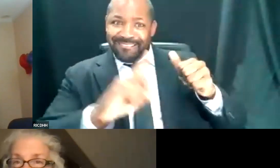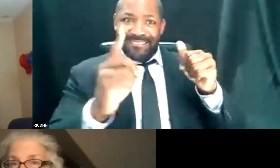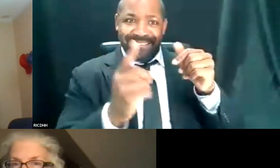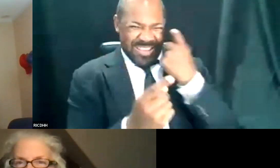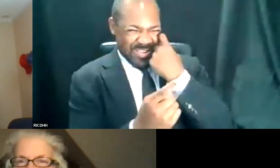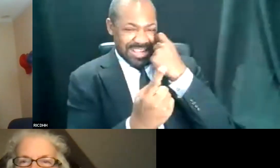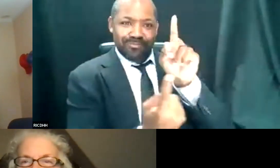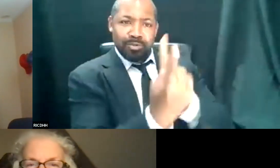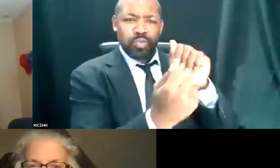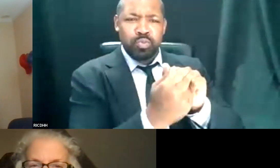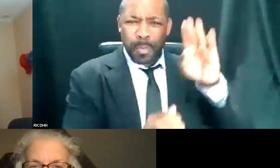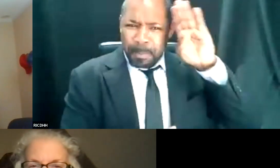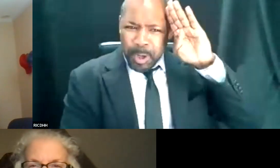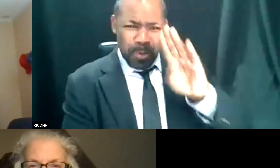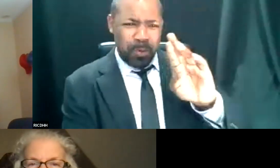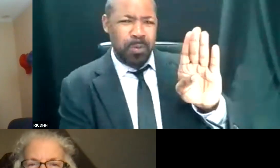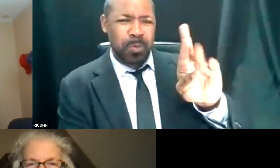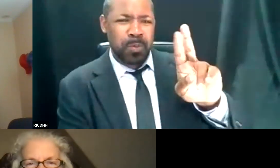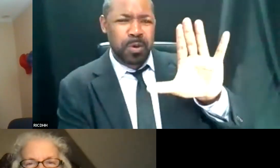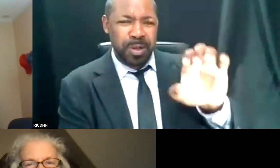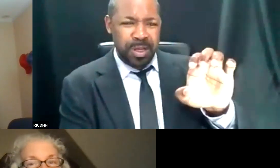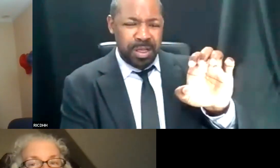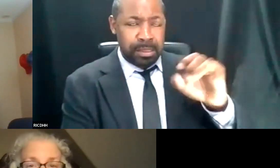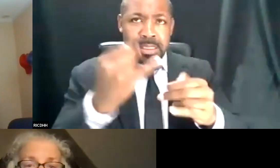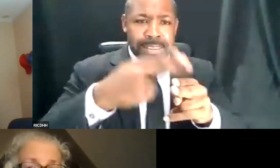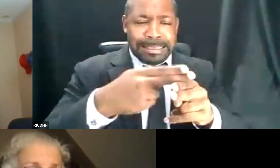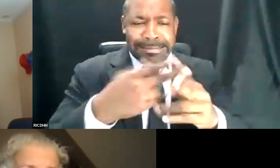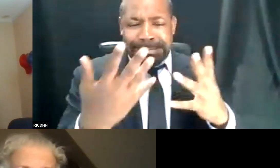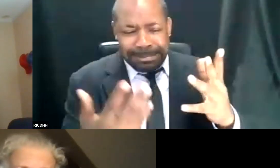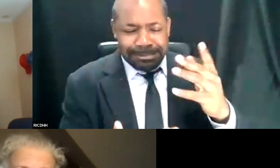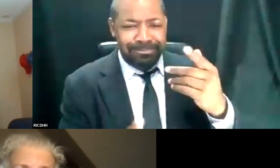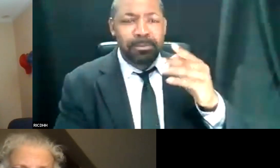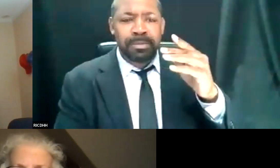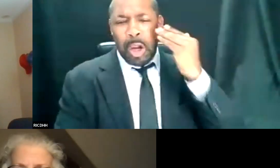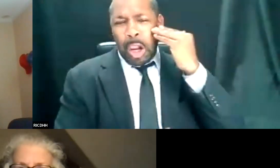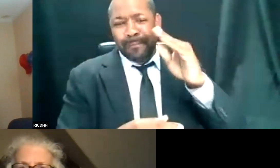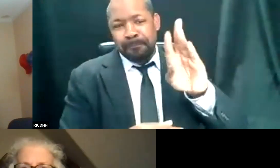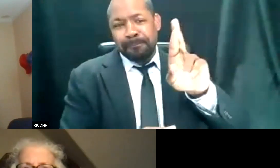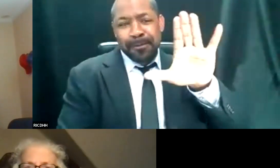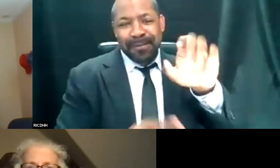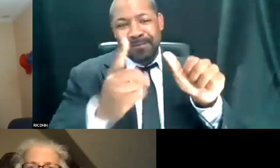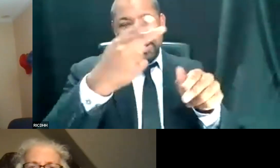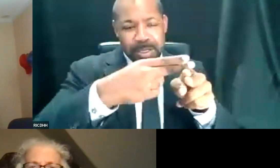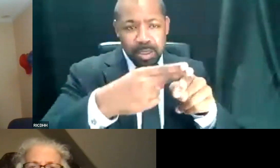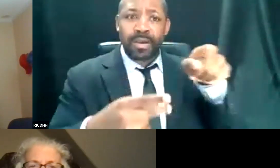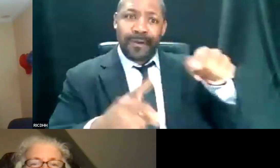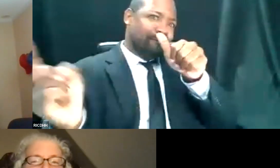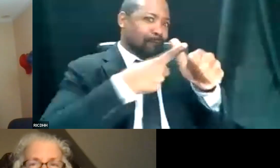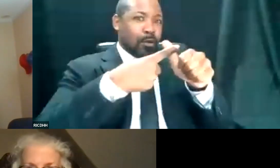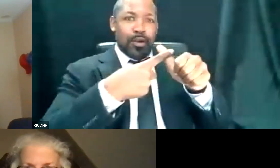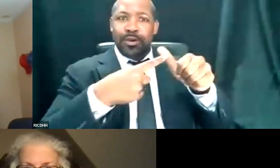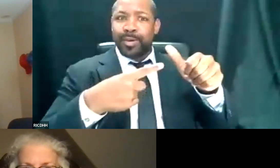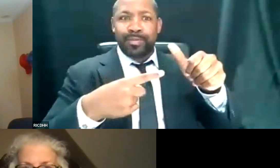these Oceanside chat. And we just had Bruce Bucci, who was one of the first, one of